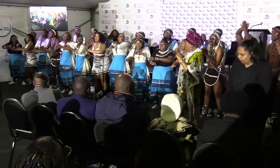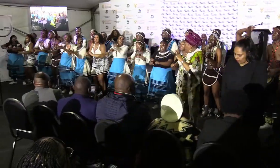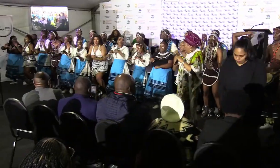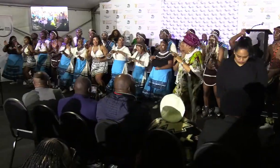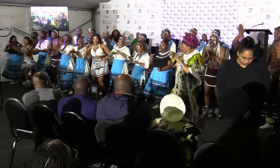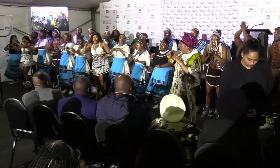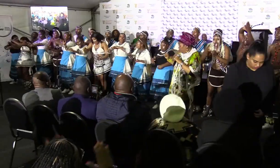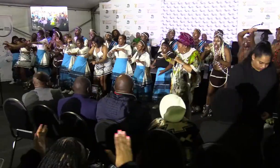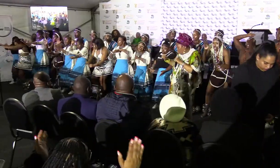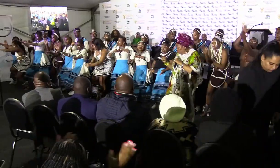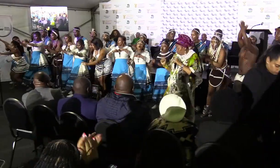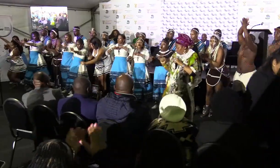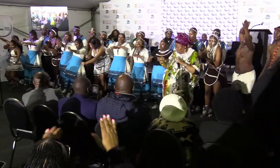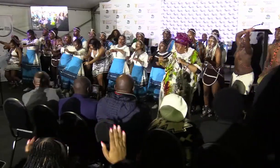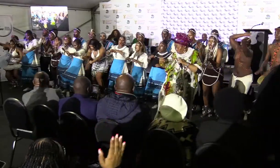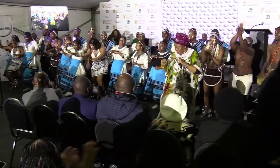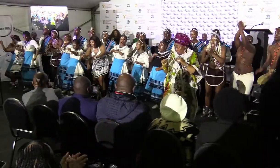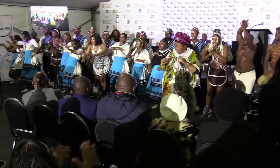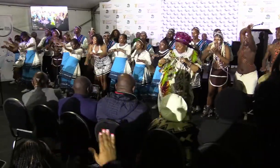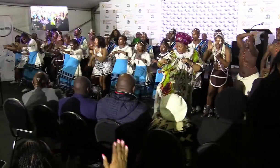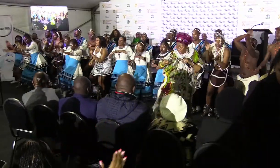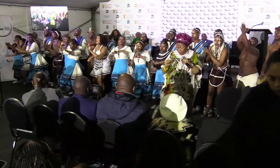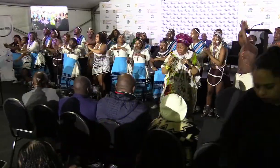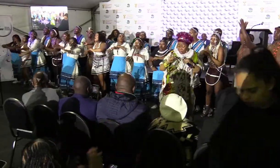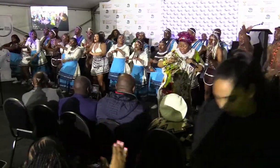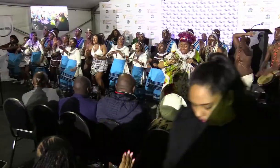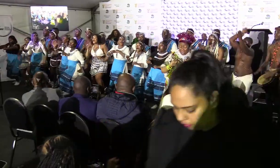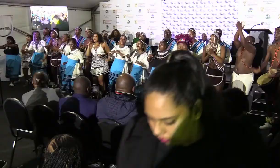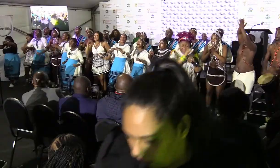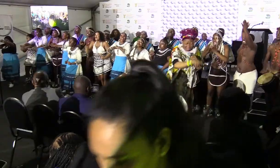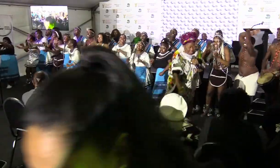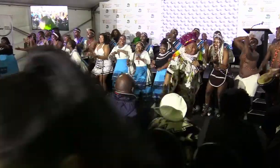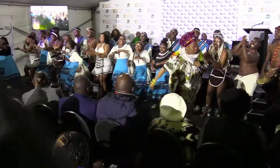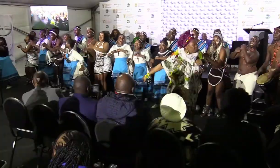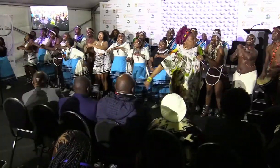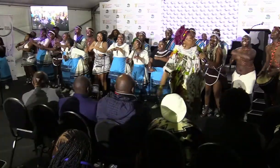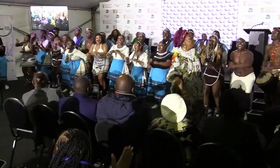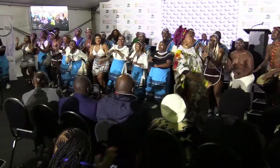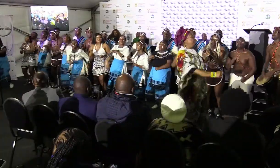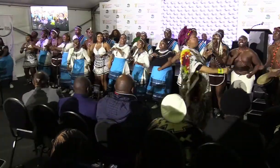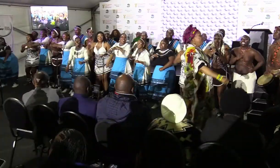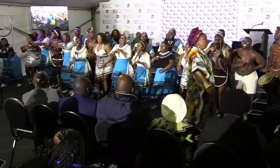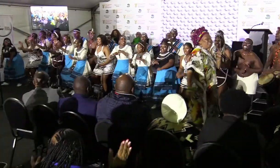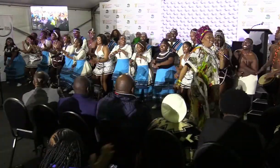sithi vumani bo sithi vumani